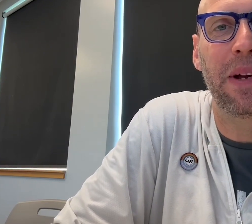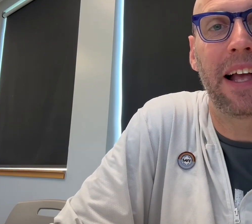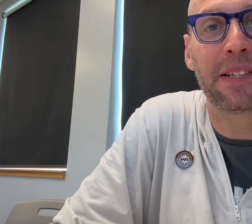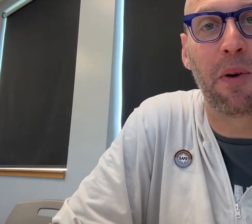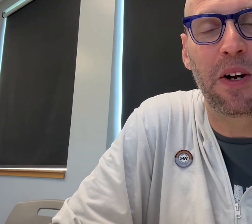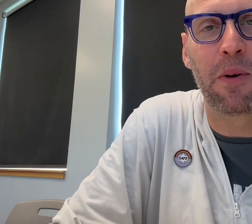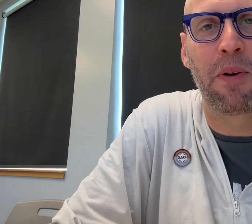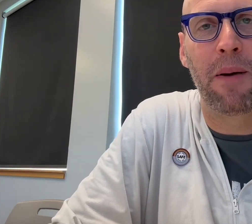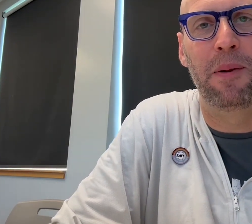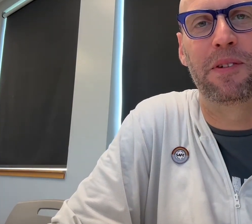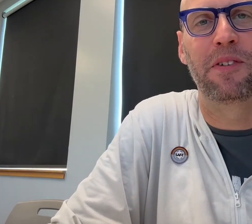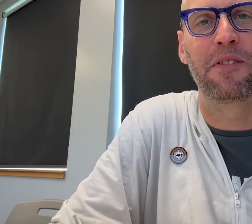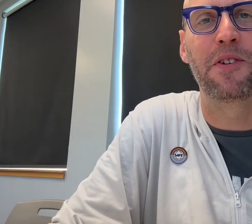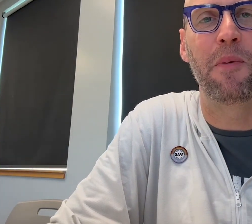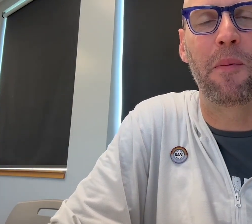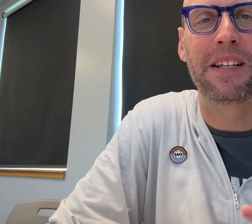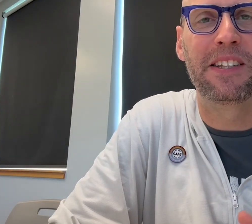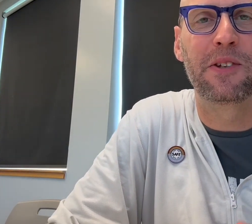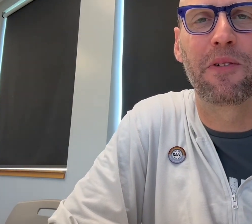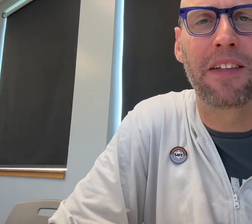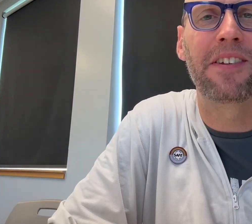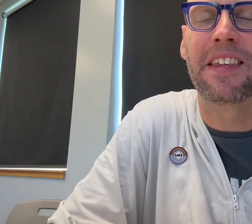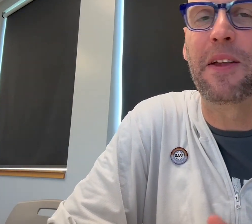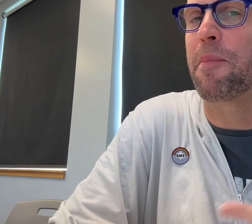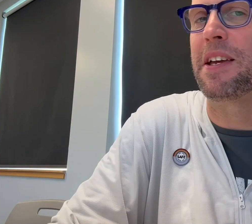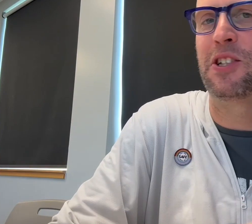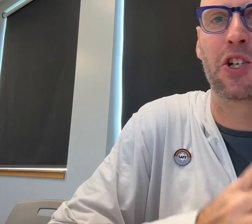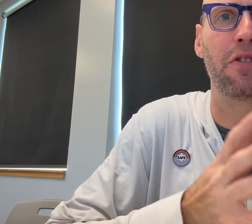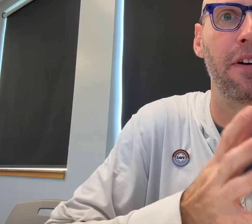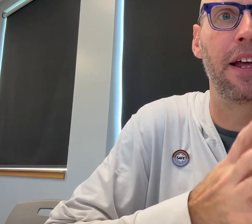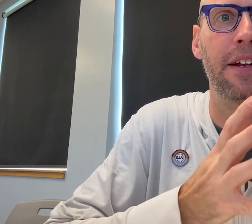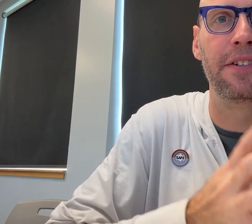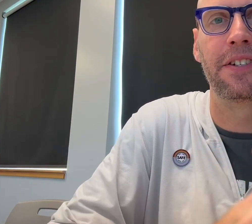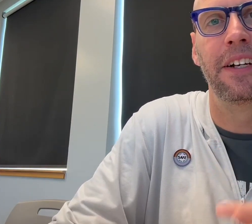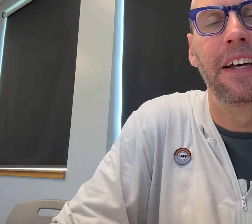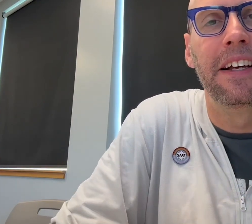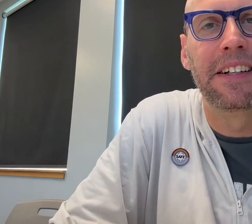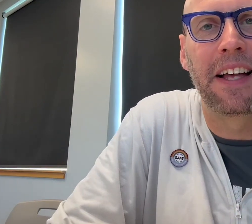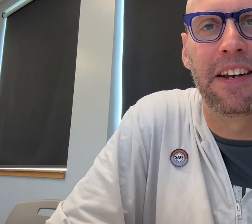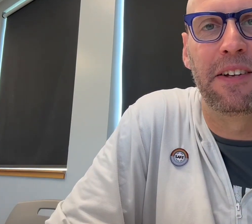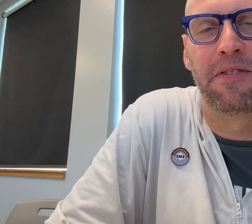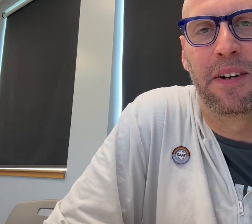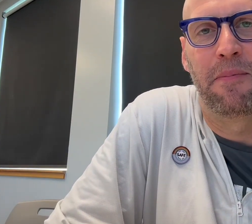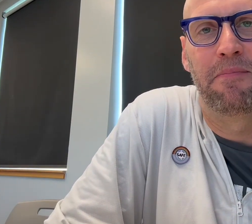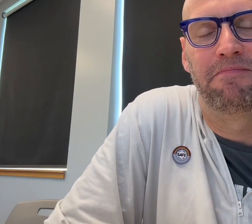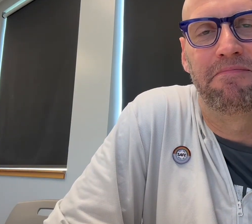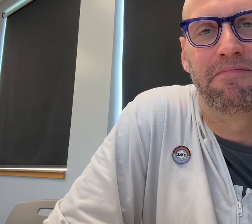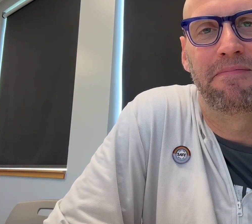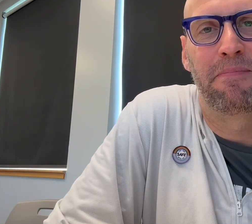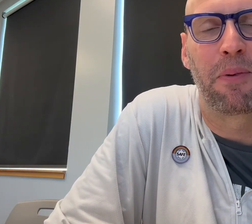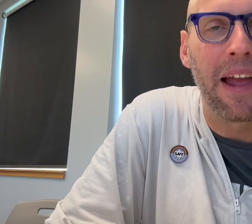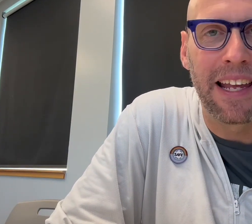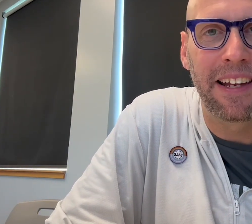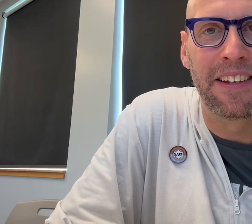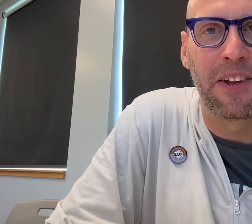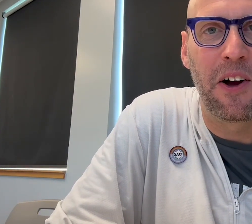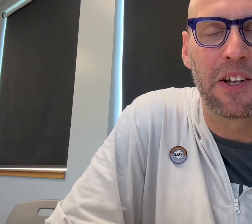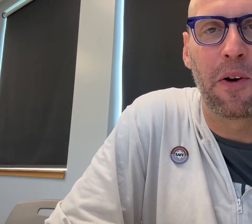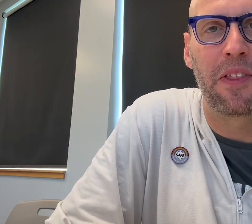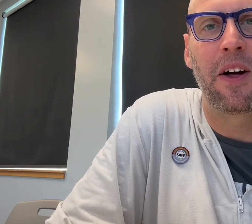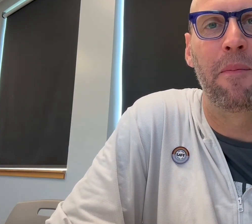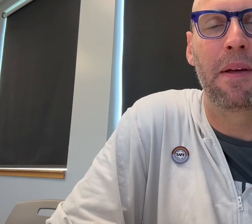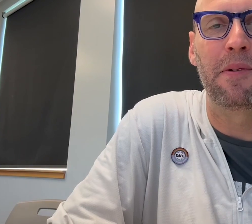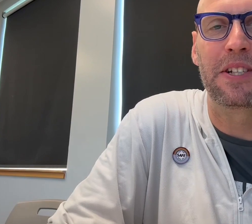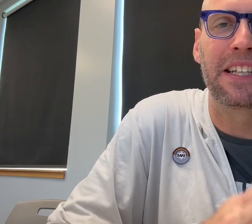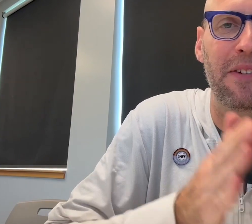because we had some audio problems for a few moments. And so rather than there be a strange kind of break in the